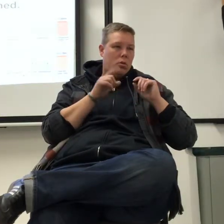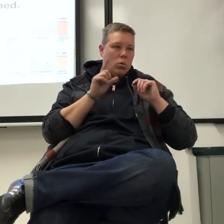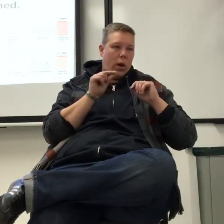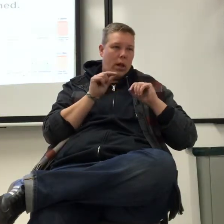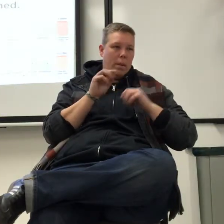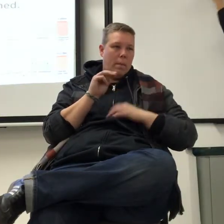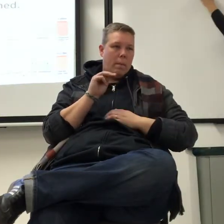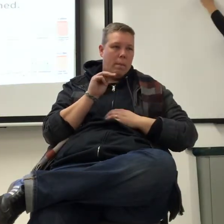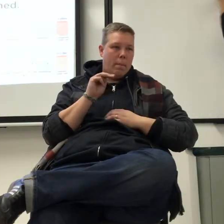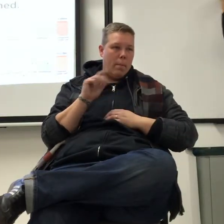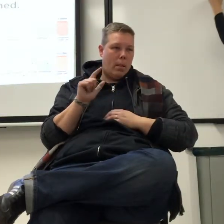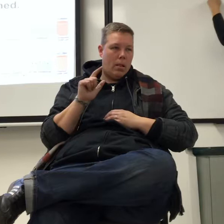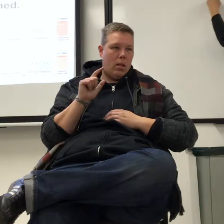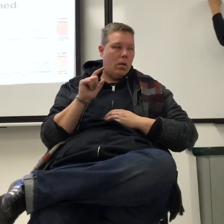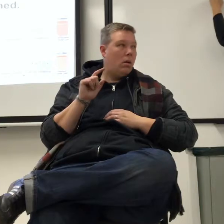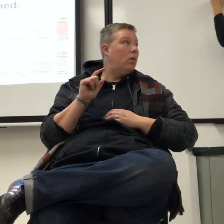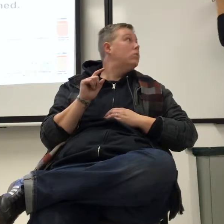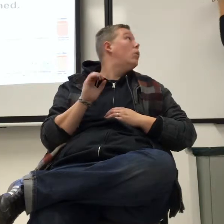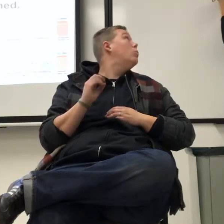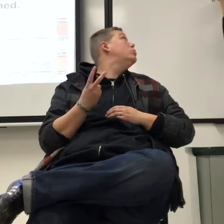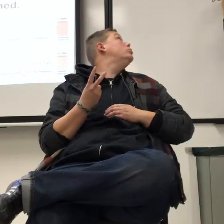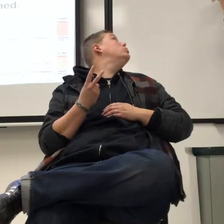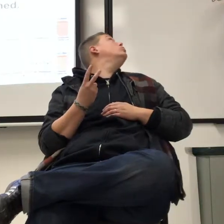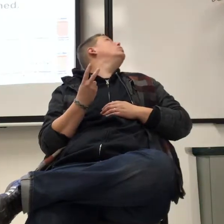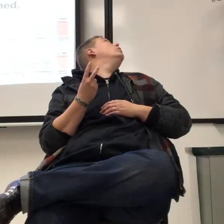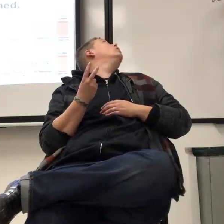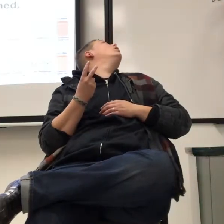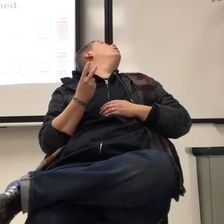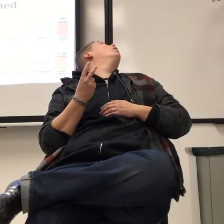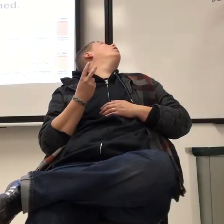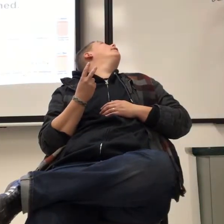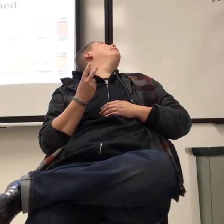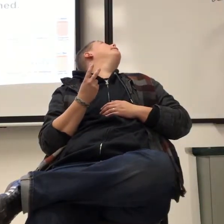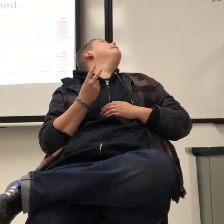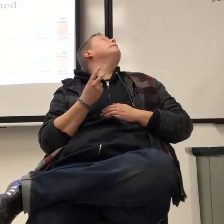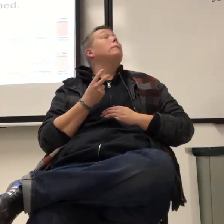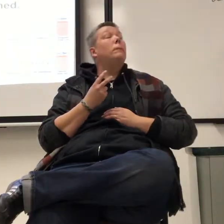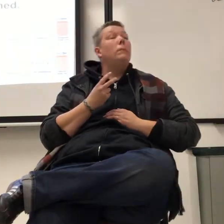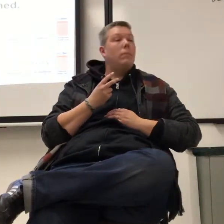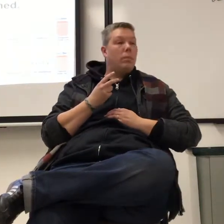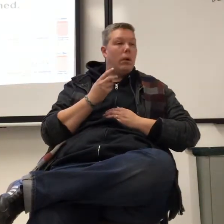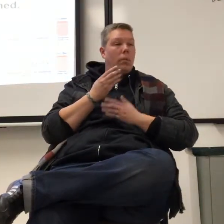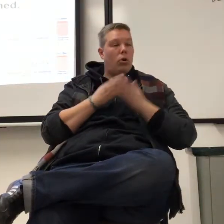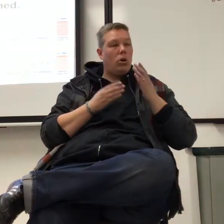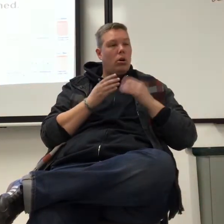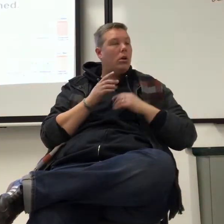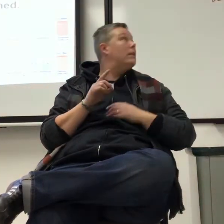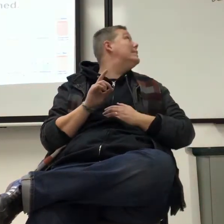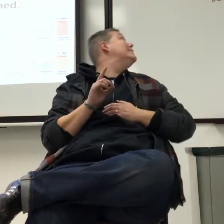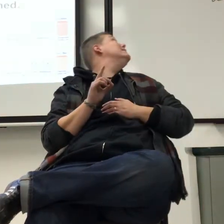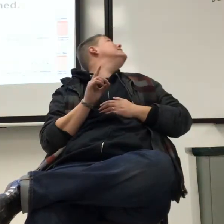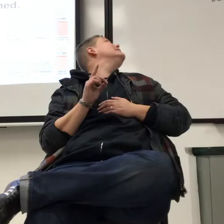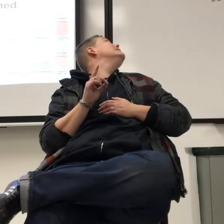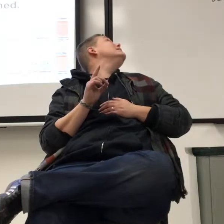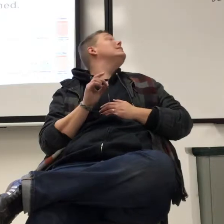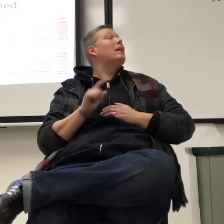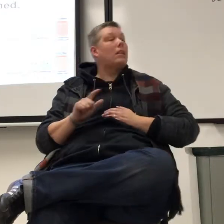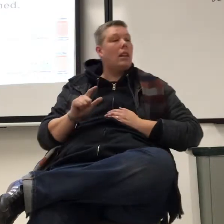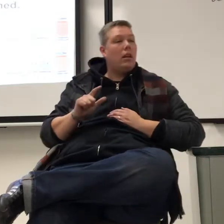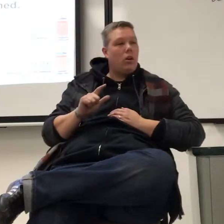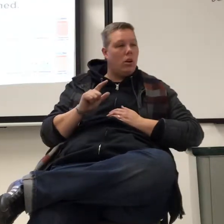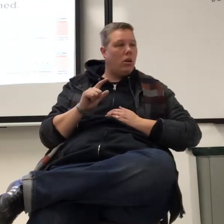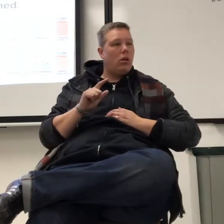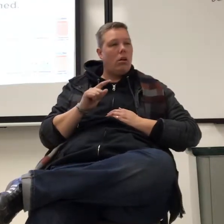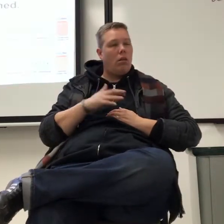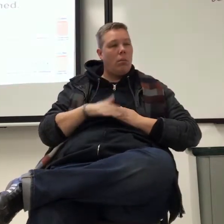mils O2 per deciliter of blood. That's about the content of it. However, it